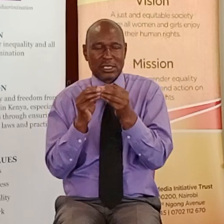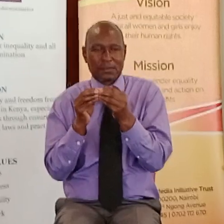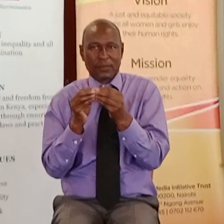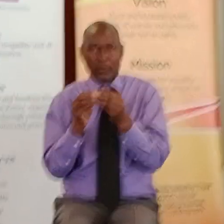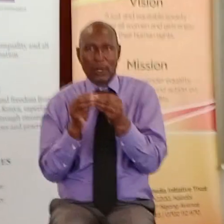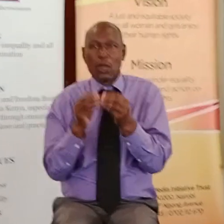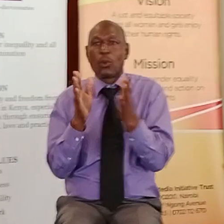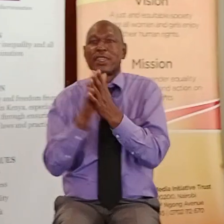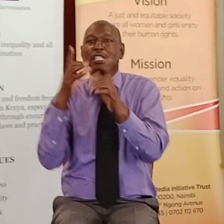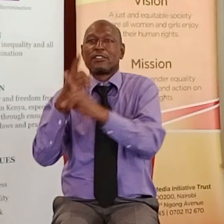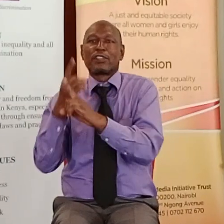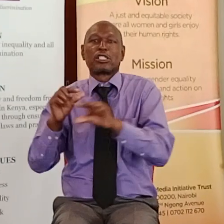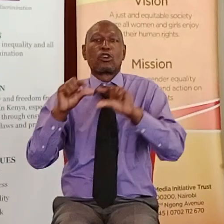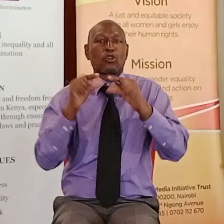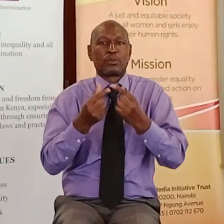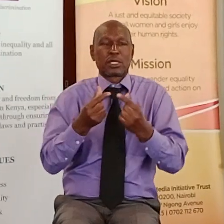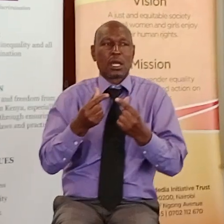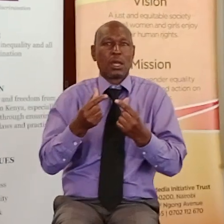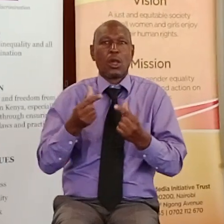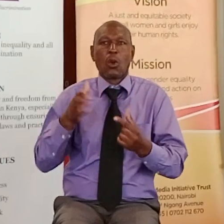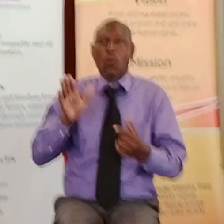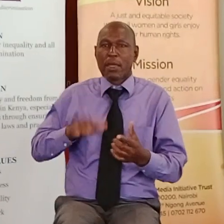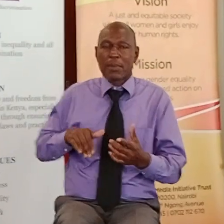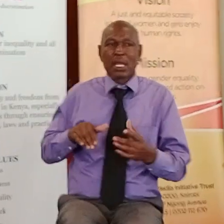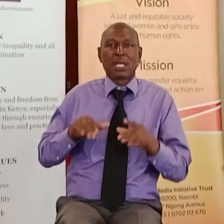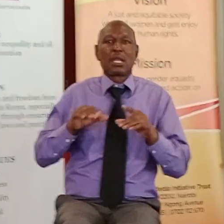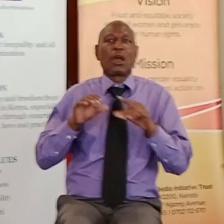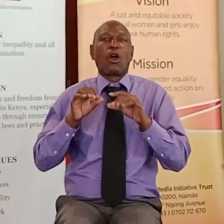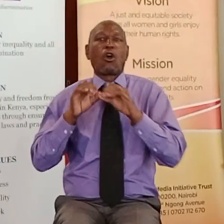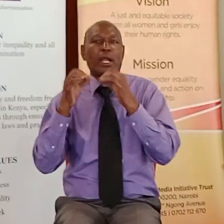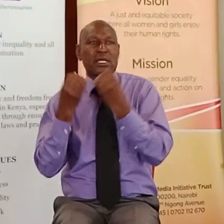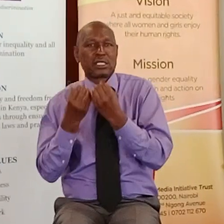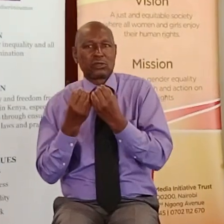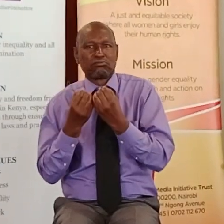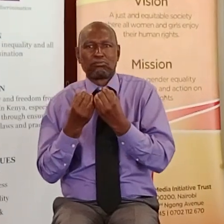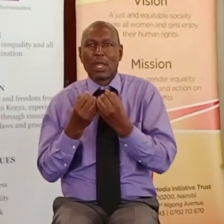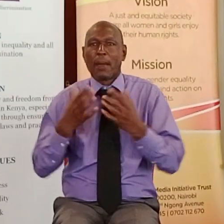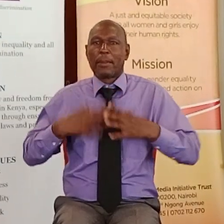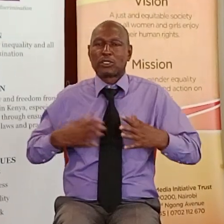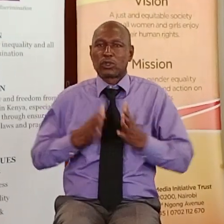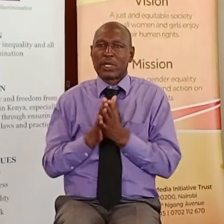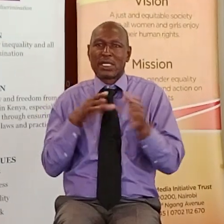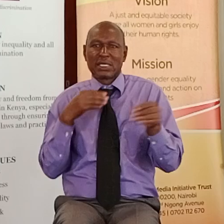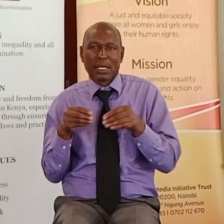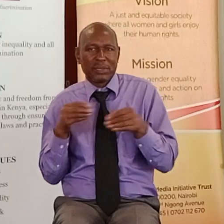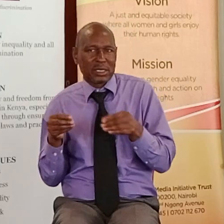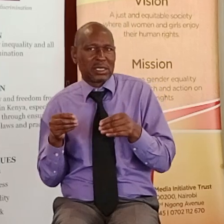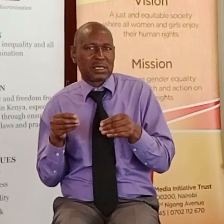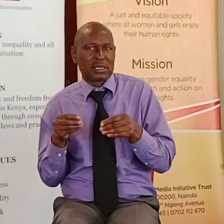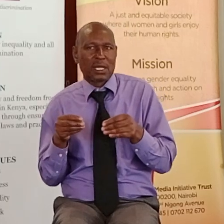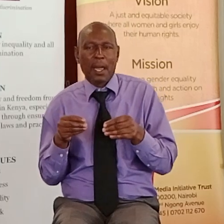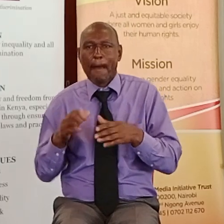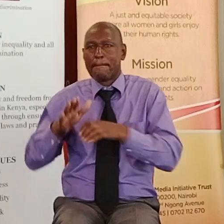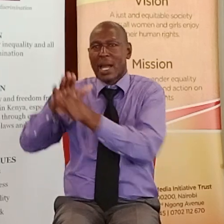groups, women's rights organizations, youth organizations, persons with disability, marginalized and